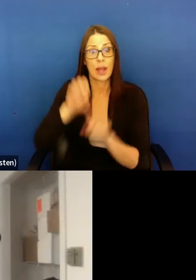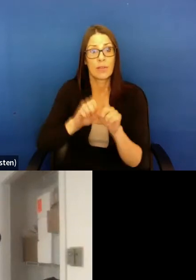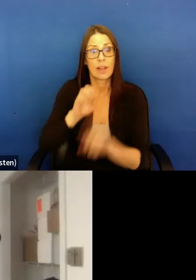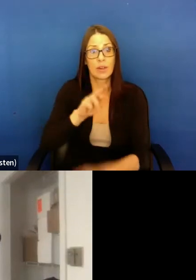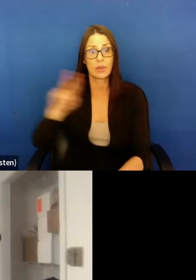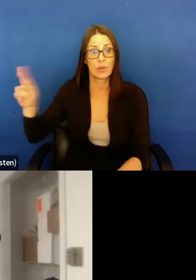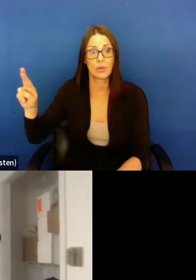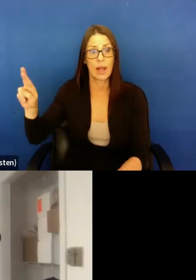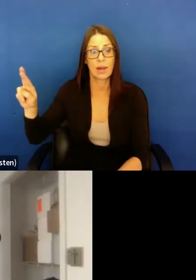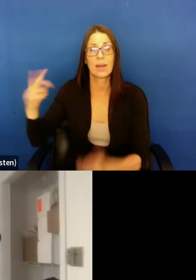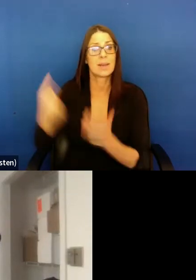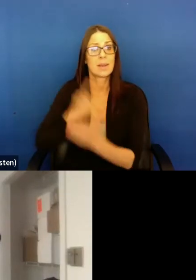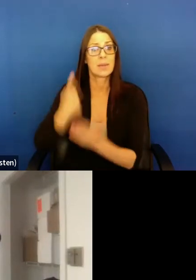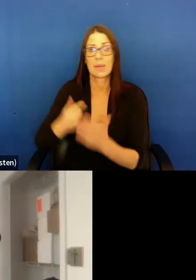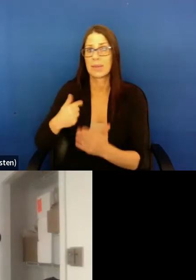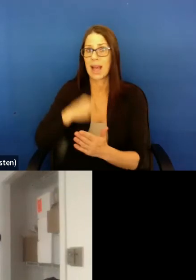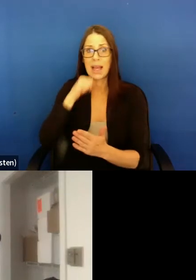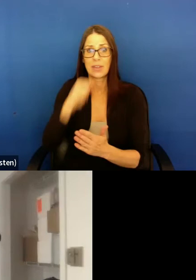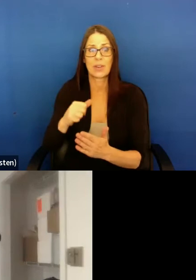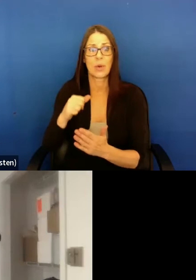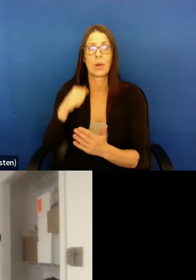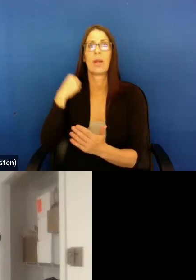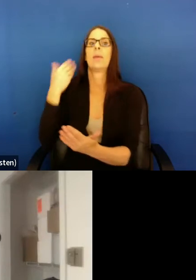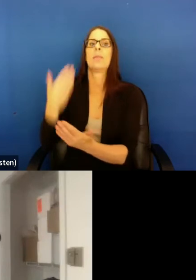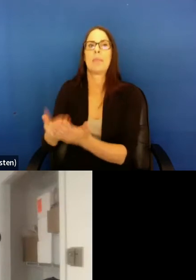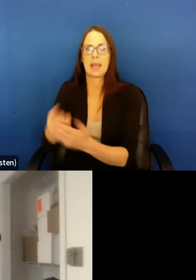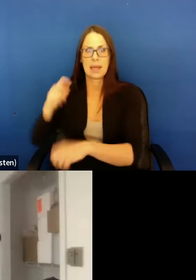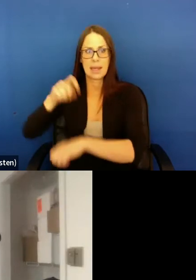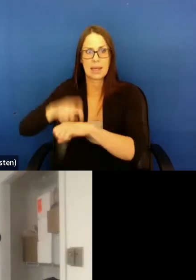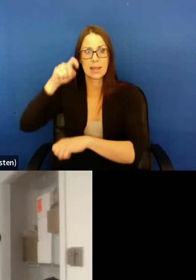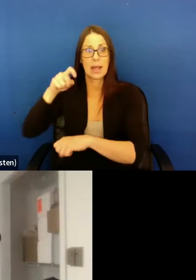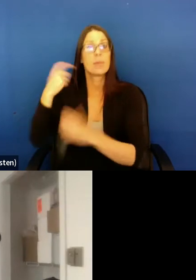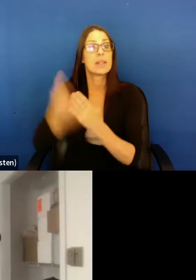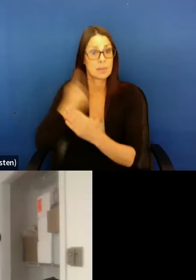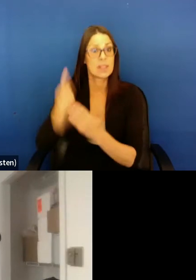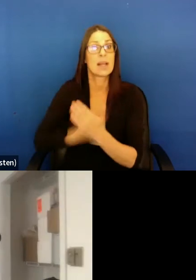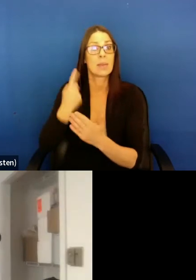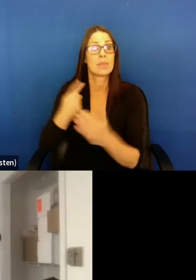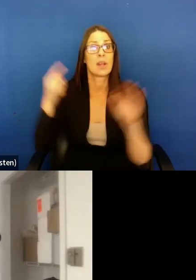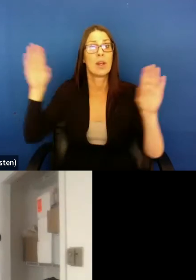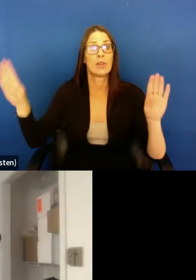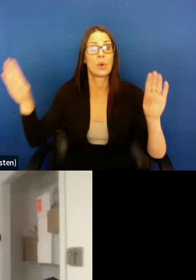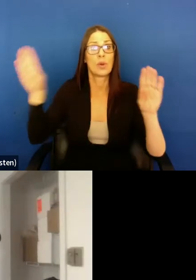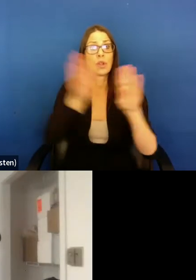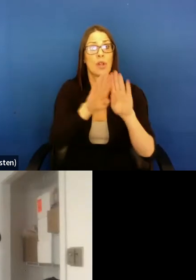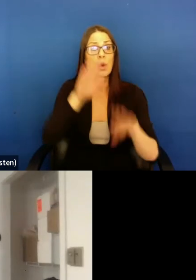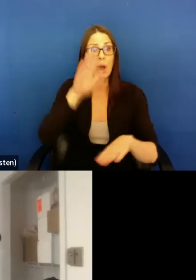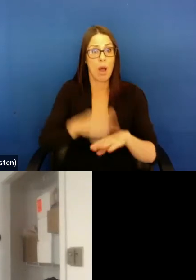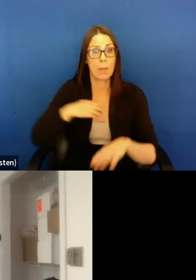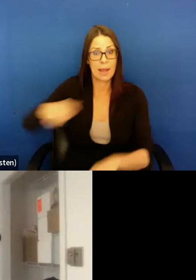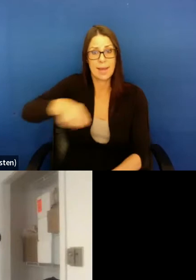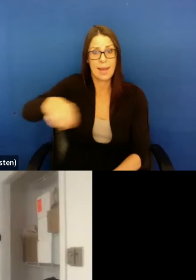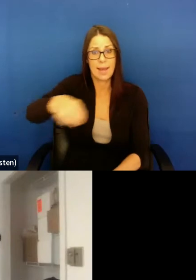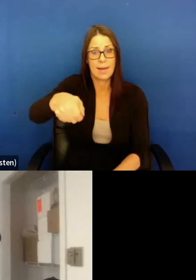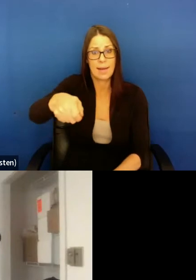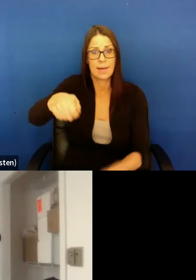I sometimes don't make it there in time. But even then, I've had the doors closed on my cane multiple times. And